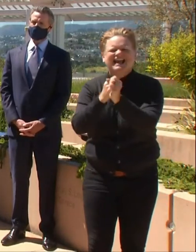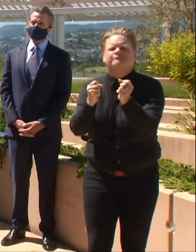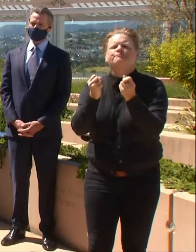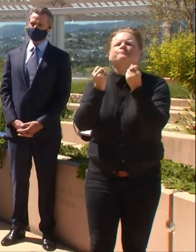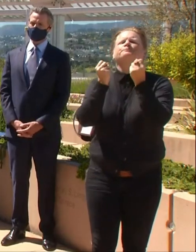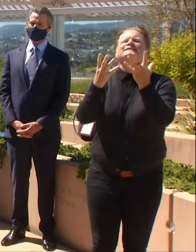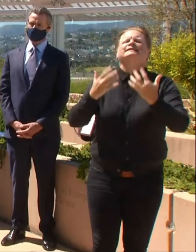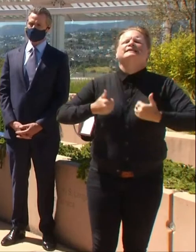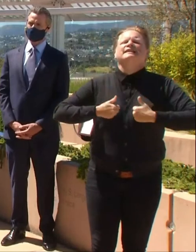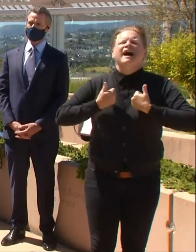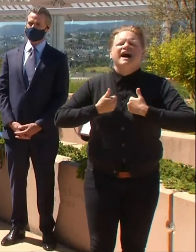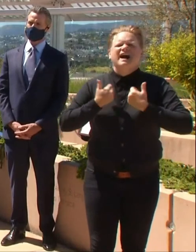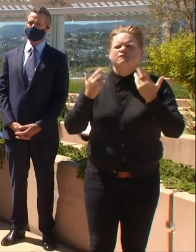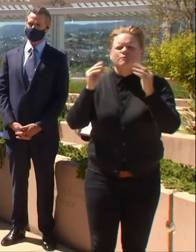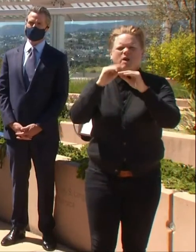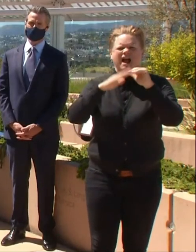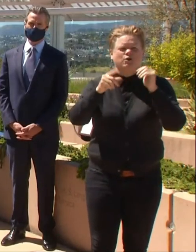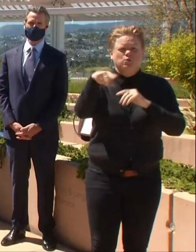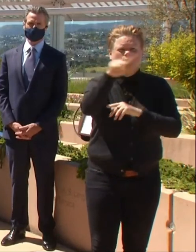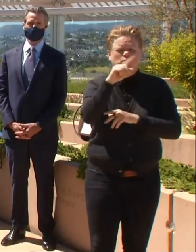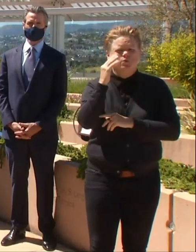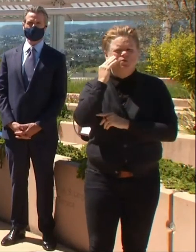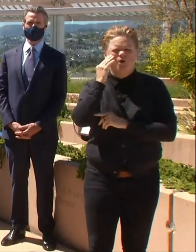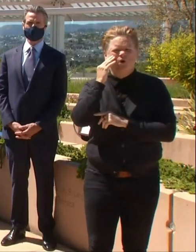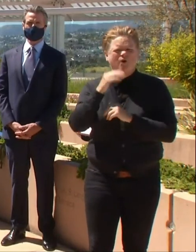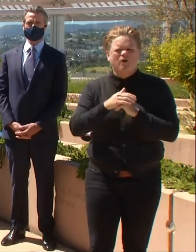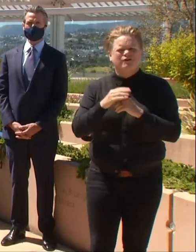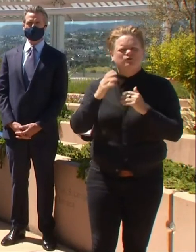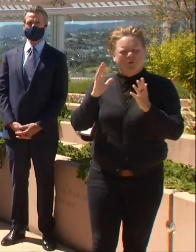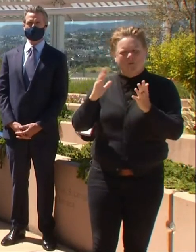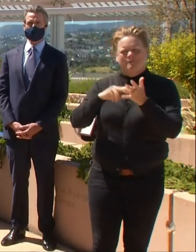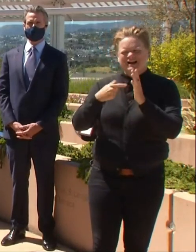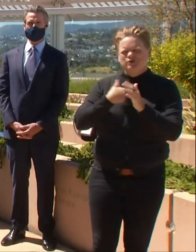charted is the right path, and we're going to continue marching down that path.